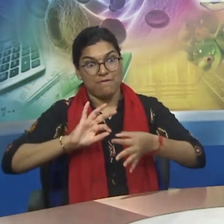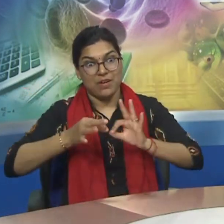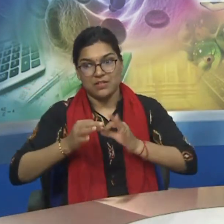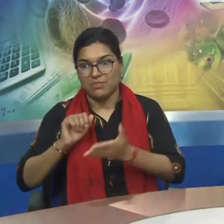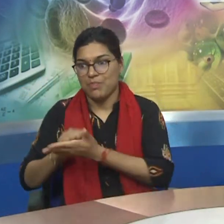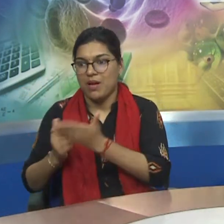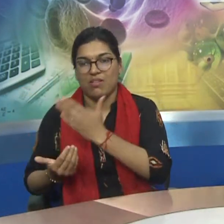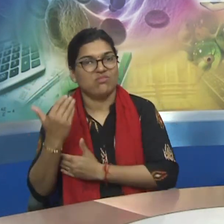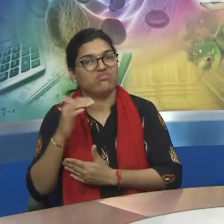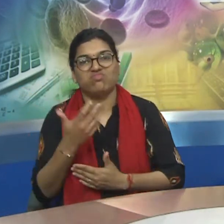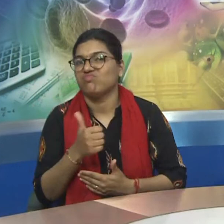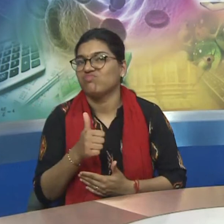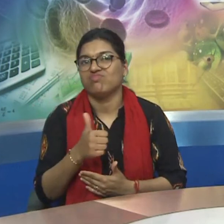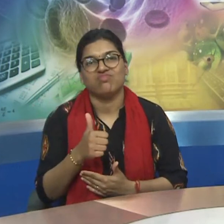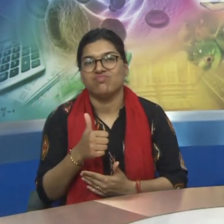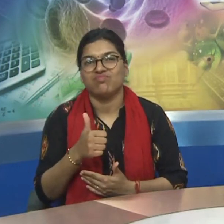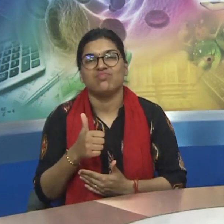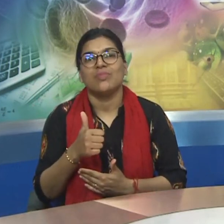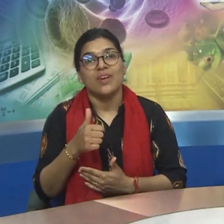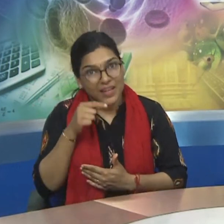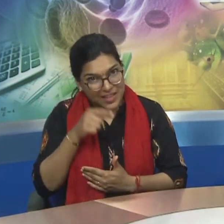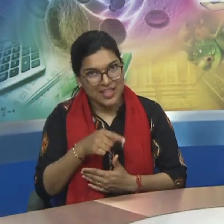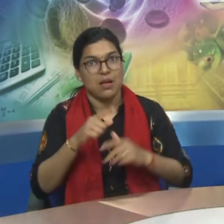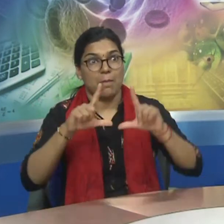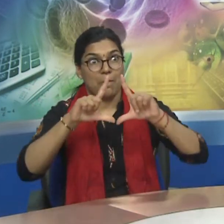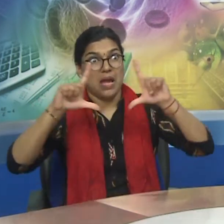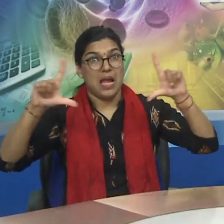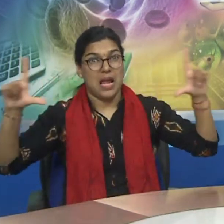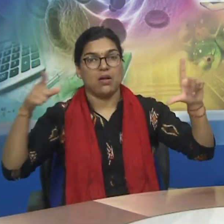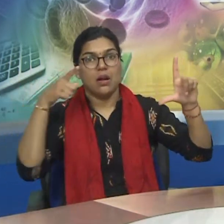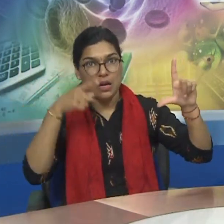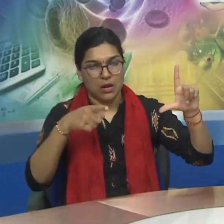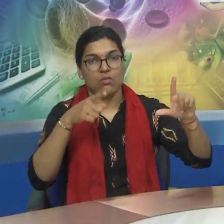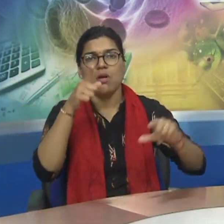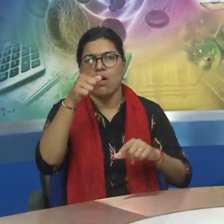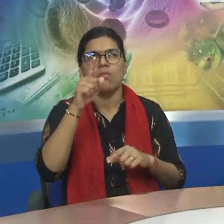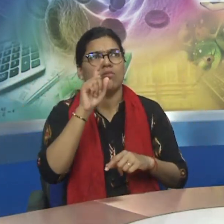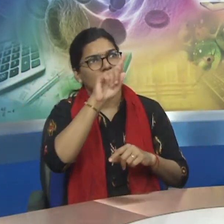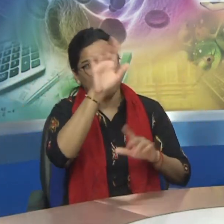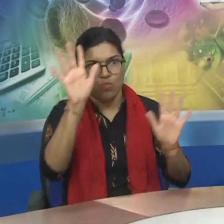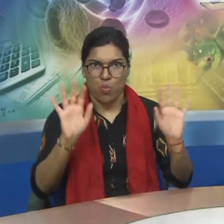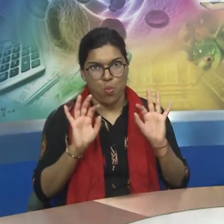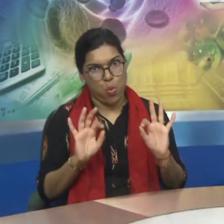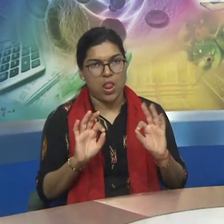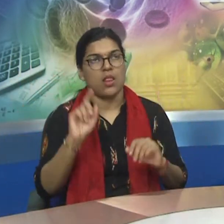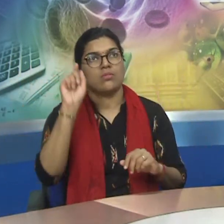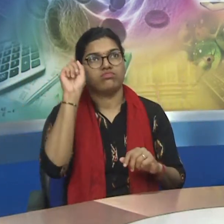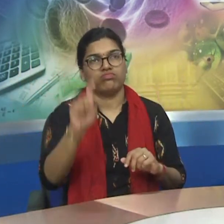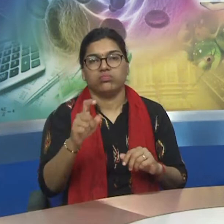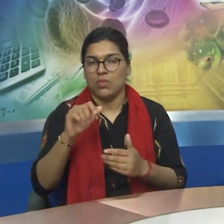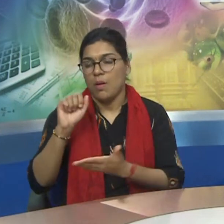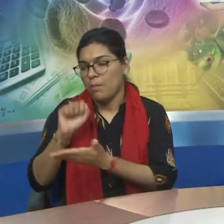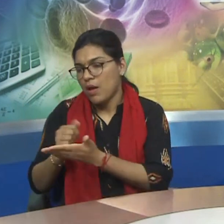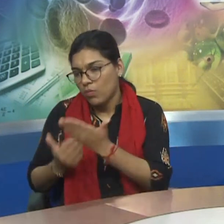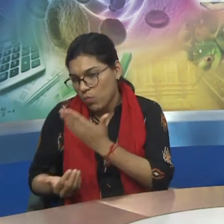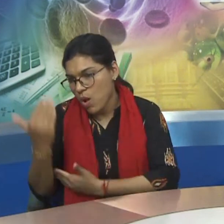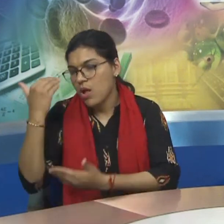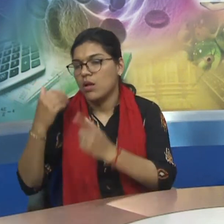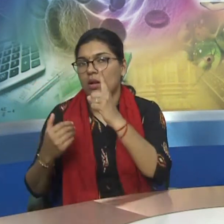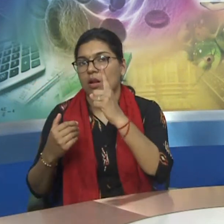So when you will take a print out, so accordingly page 1 will have this content which you can see, which is selected. Then